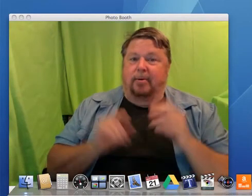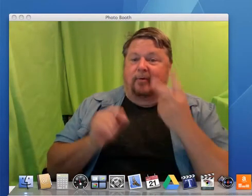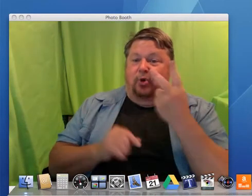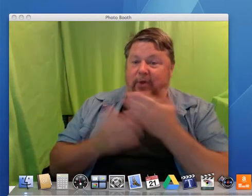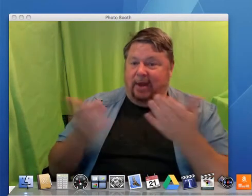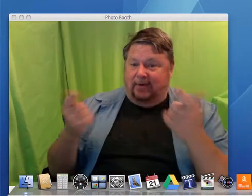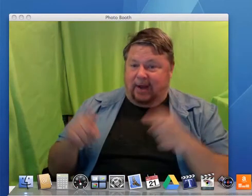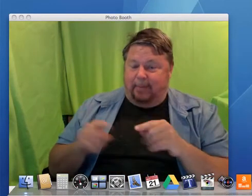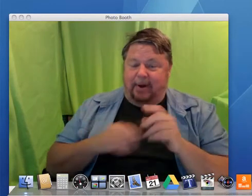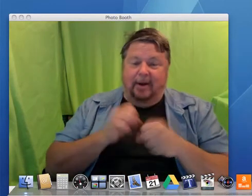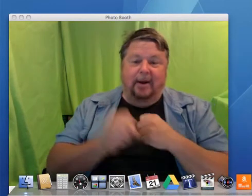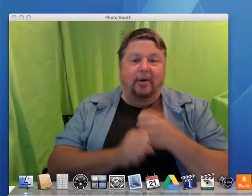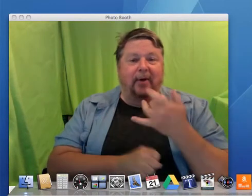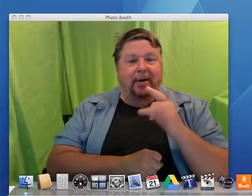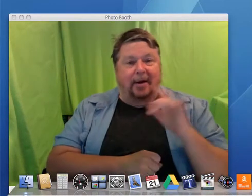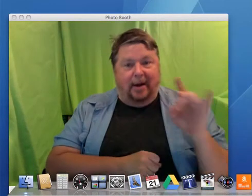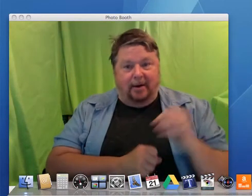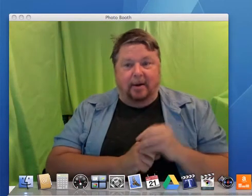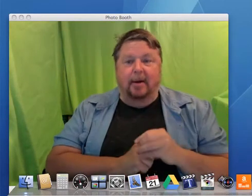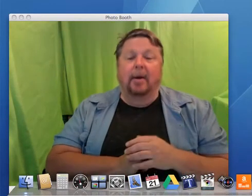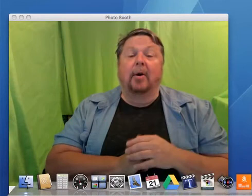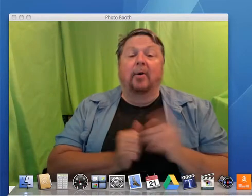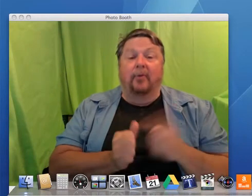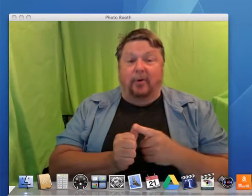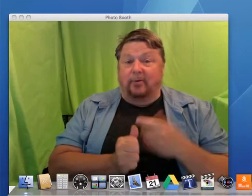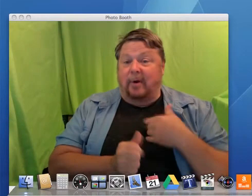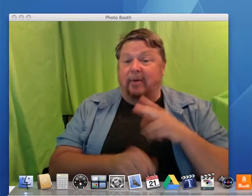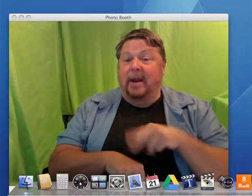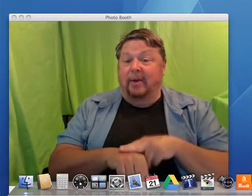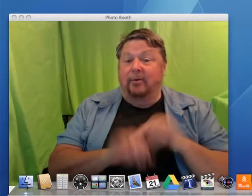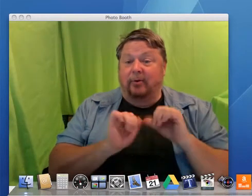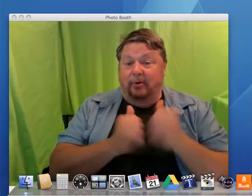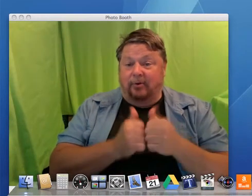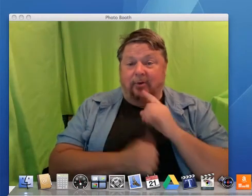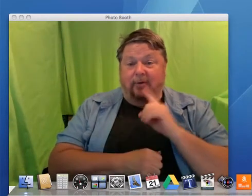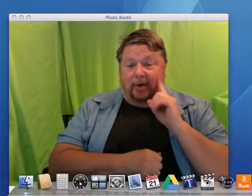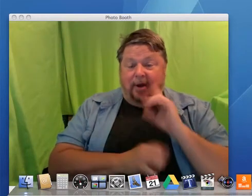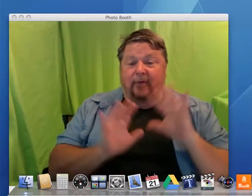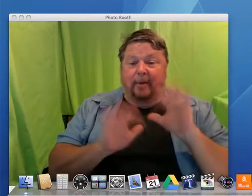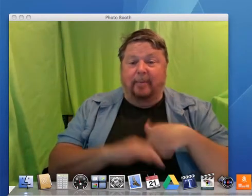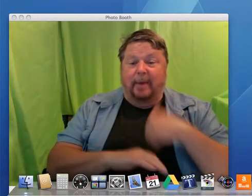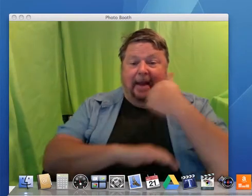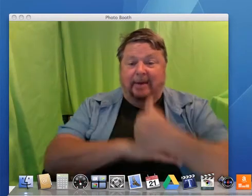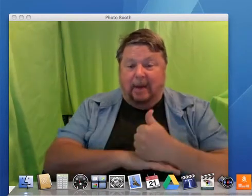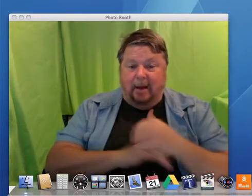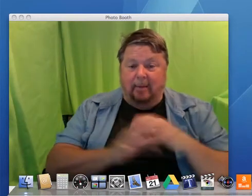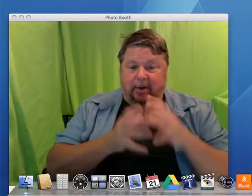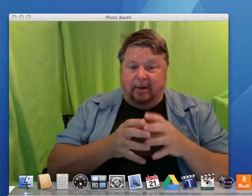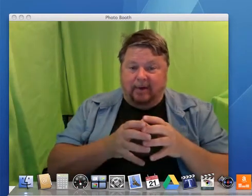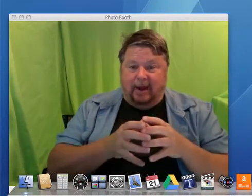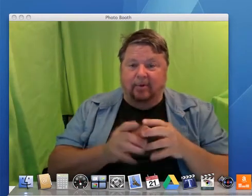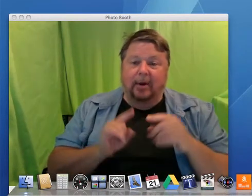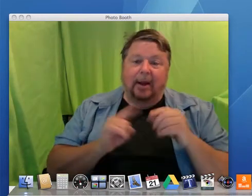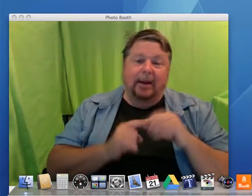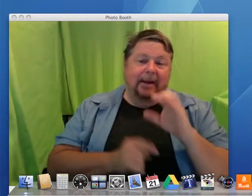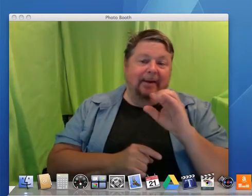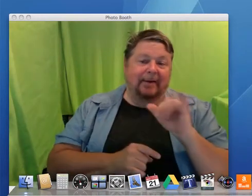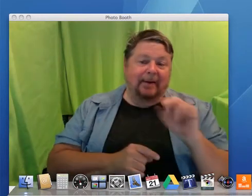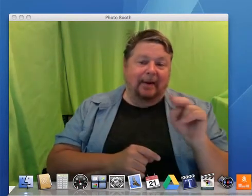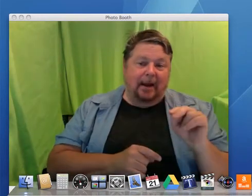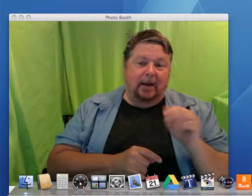We have two things that happened in the year 1880. First, we have the National Association of the Deaf getting set up, established